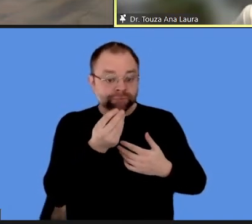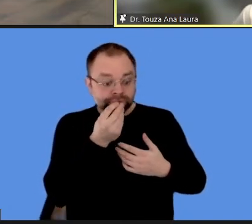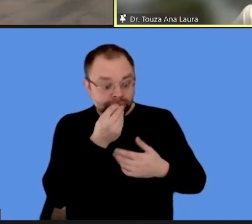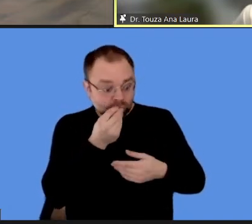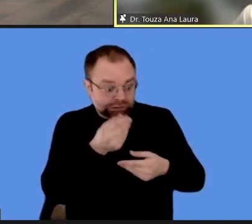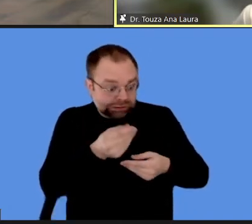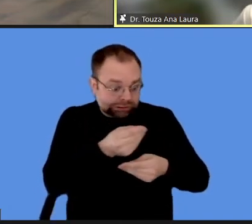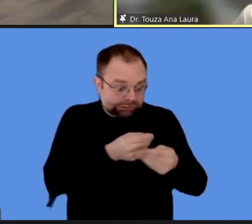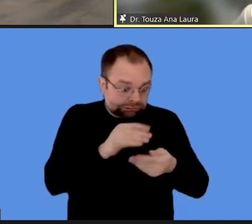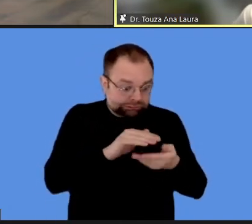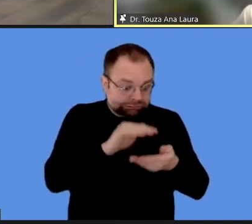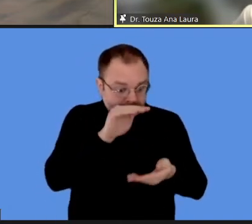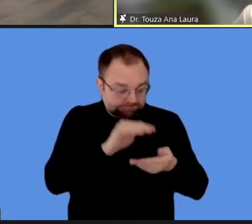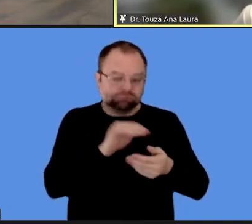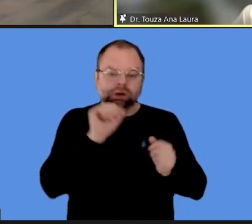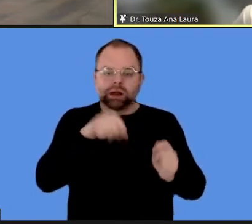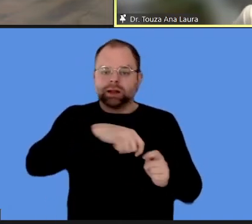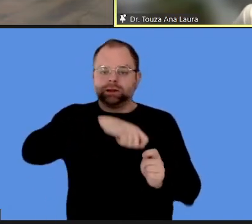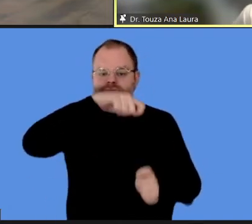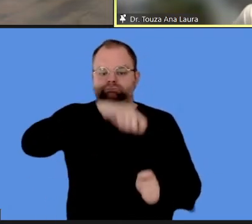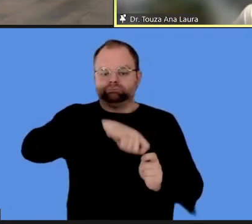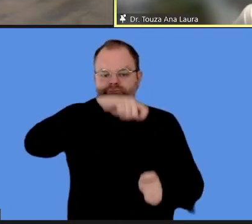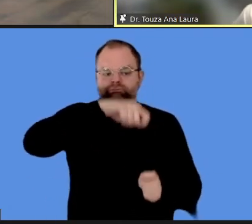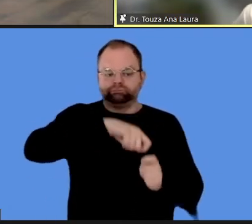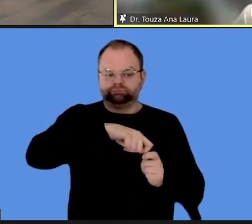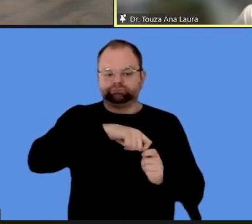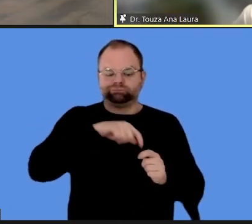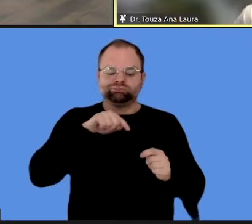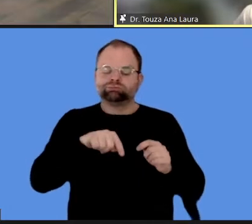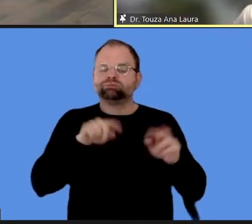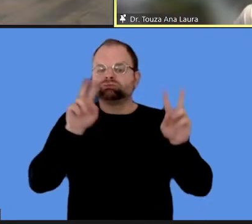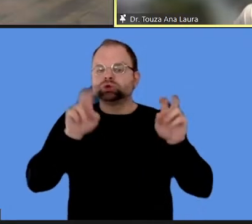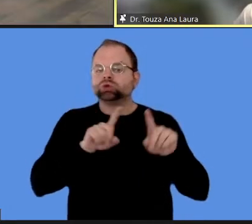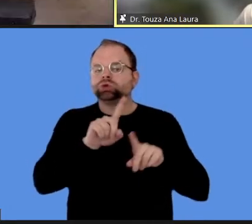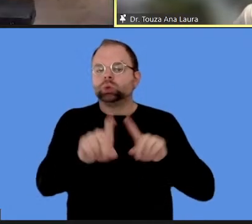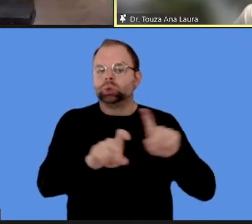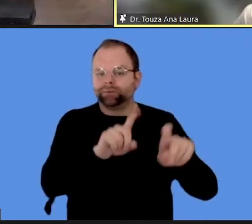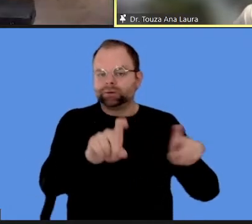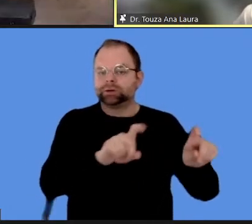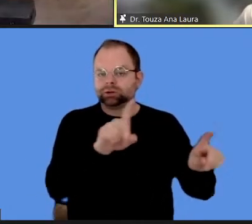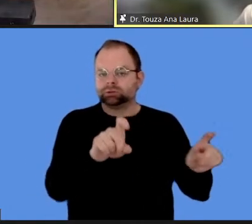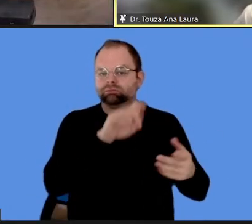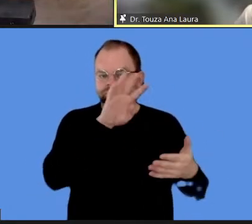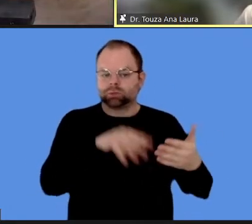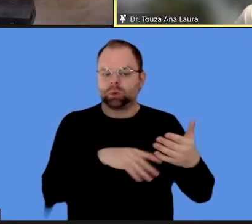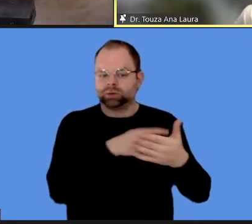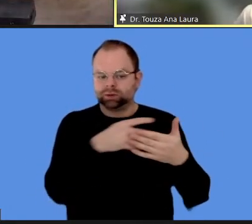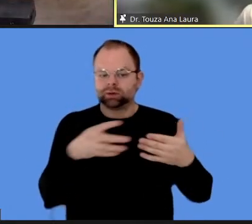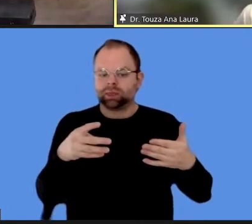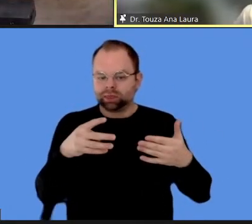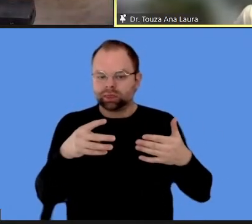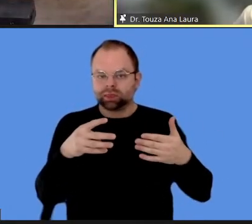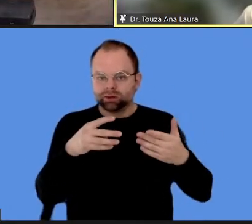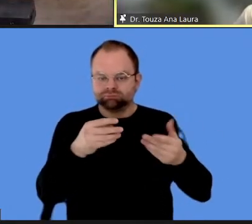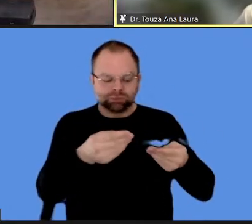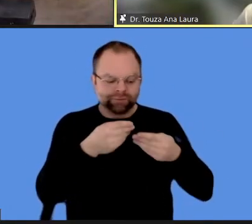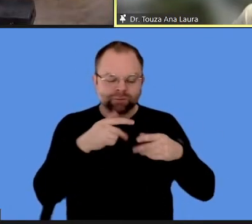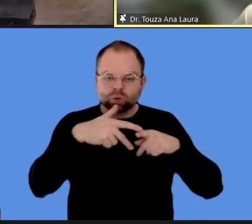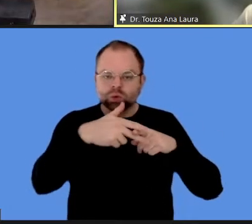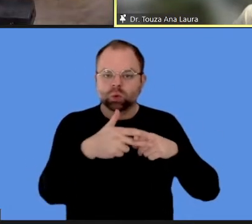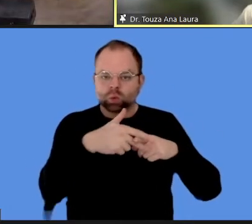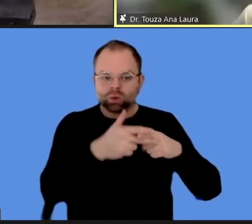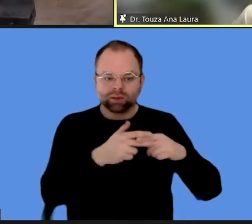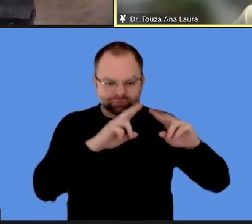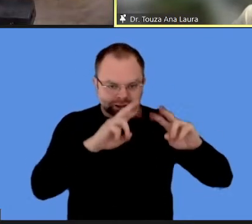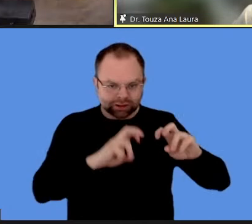allow to collect probabilistic measurements of the food insecurity condition of the respondents,